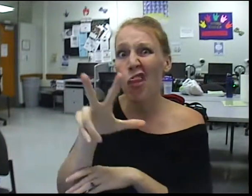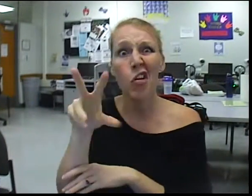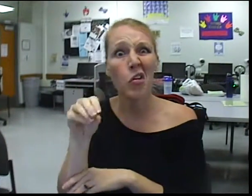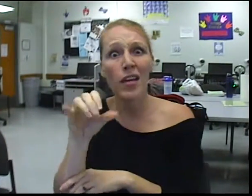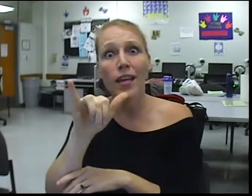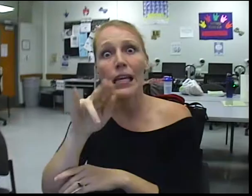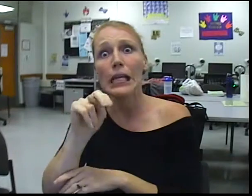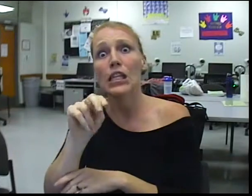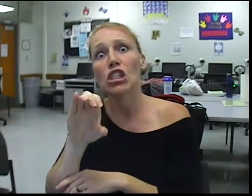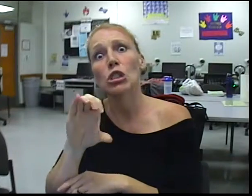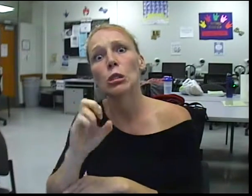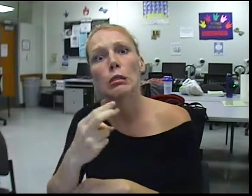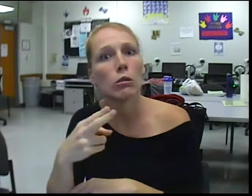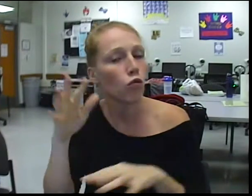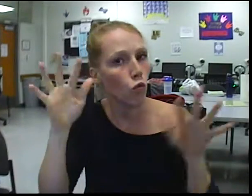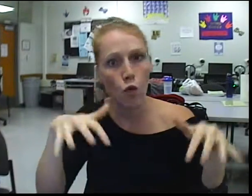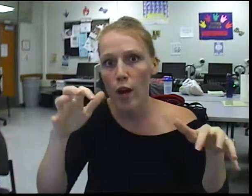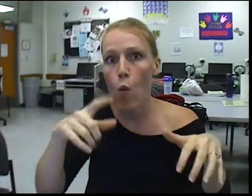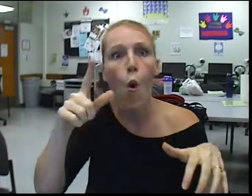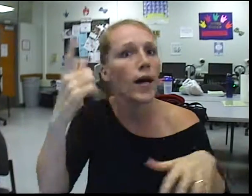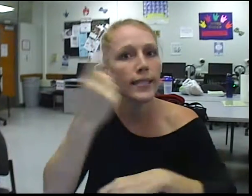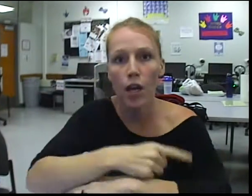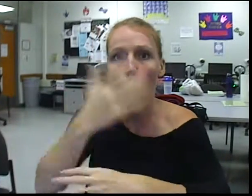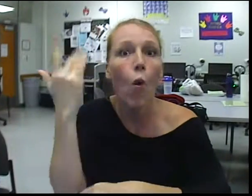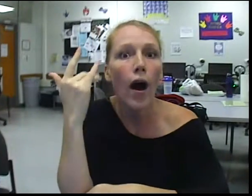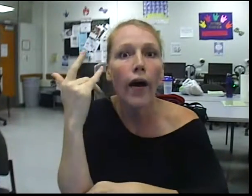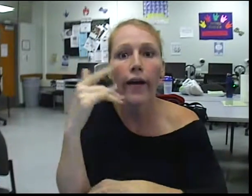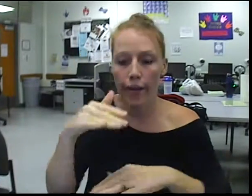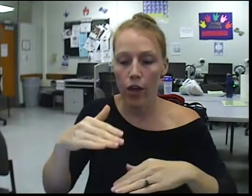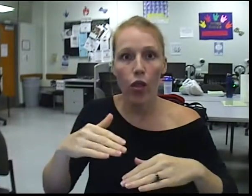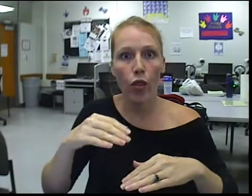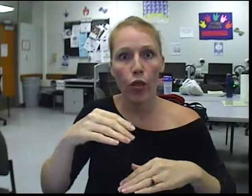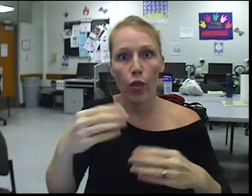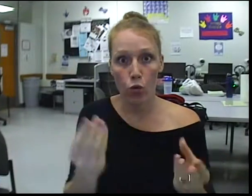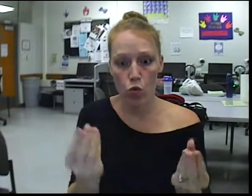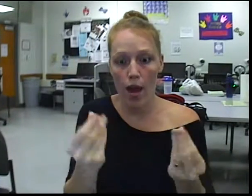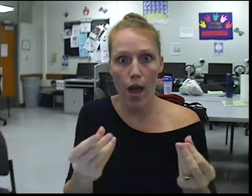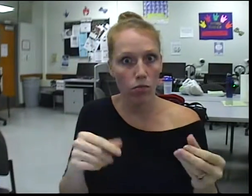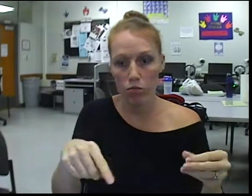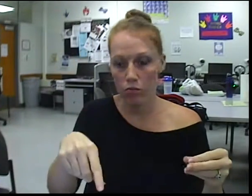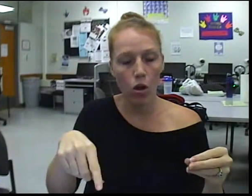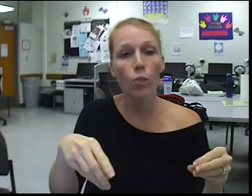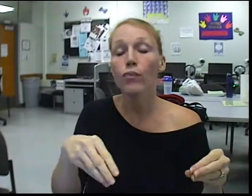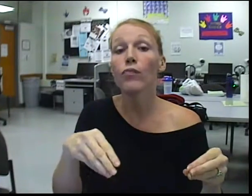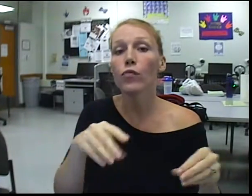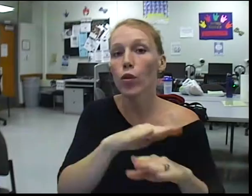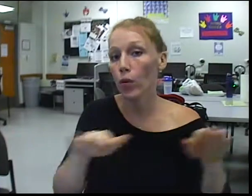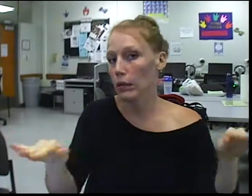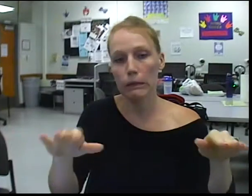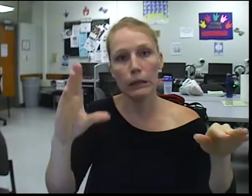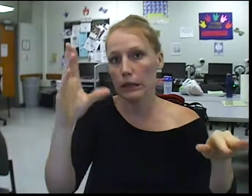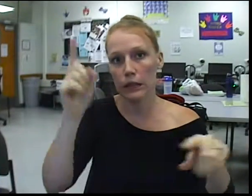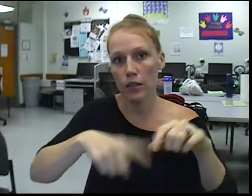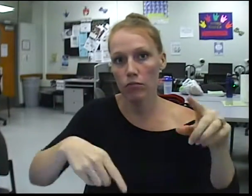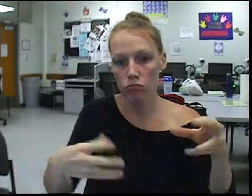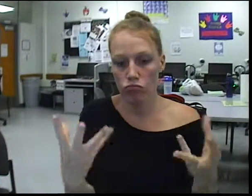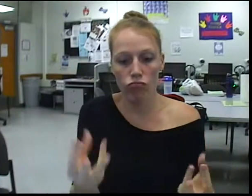Ground can't hold that stuff that quickly. It's saturated. So that's that. We're focusing on the amount of moisture that